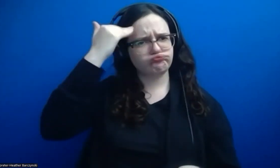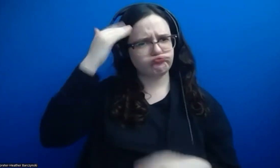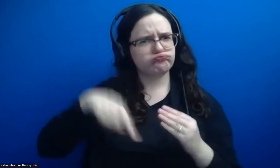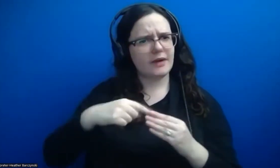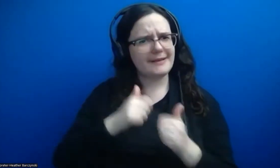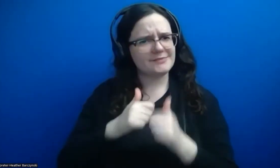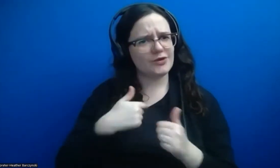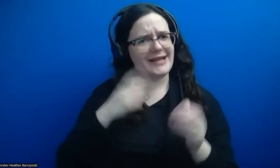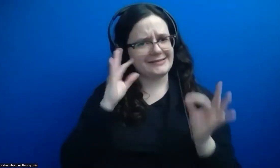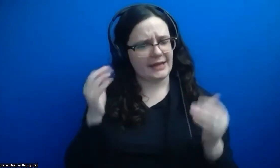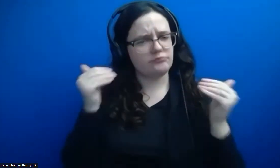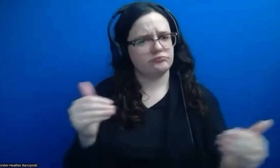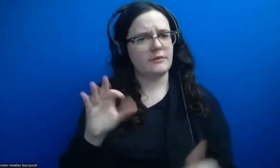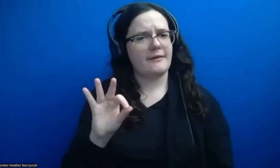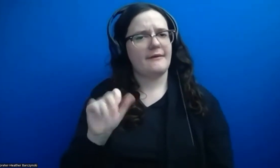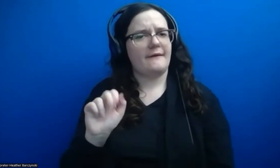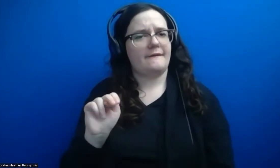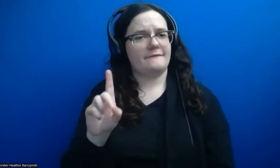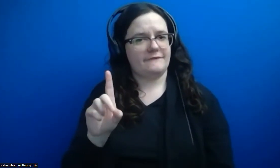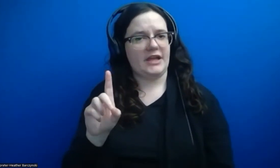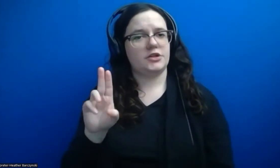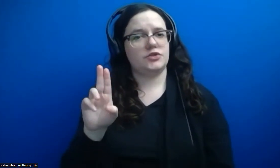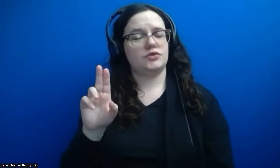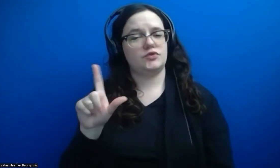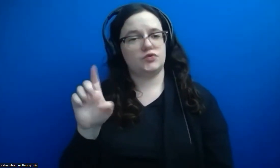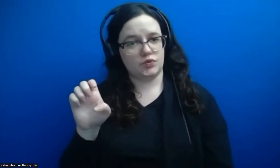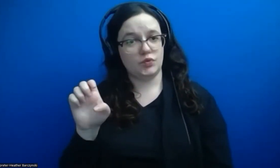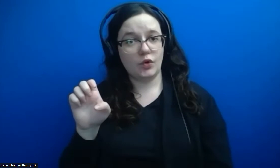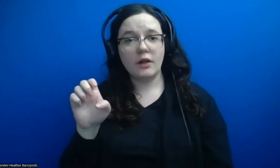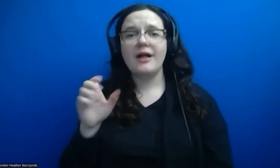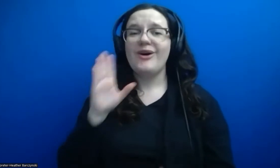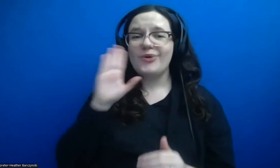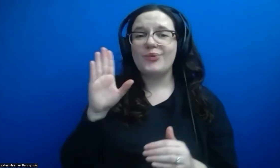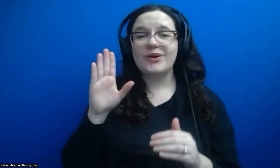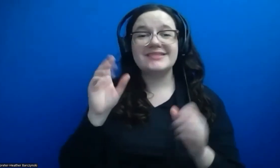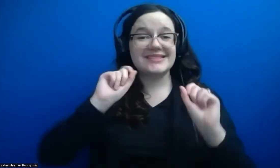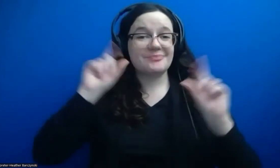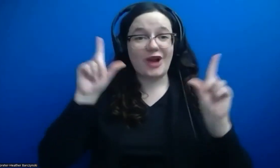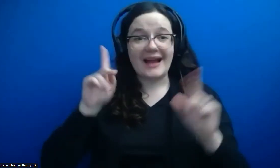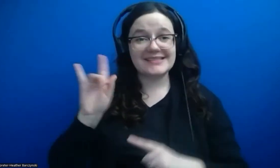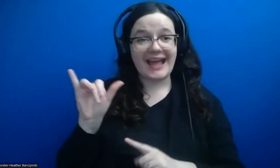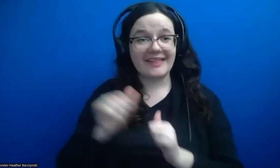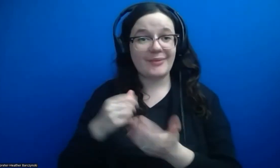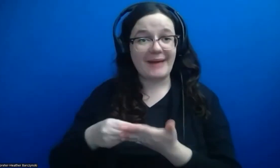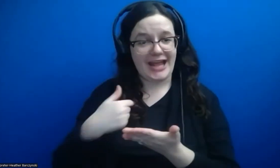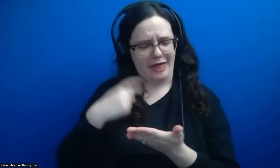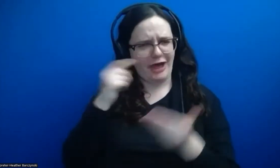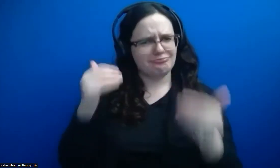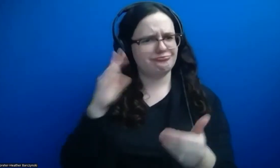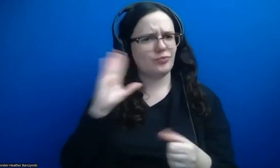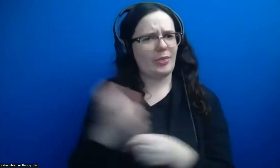play FanDuel and try to surprise Kelly with this large amount of money. I thought I was going to win. And I thought it was just about the money,